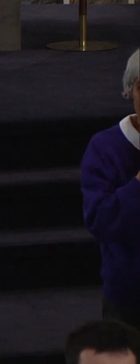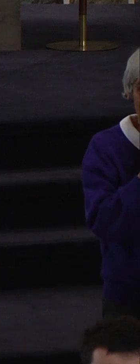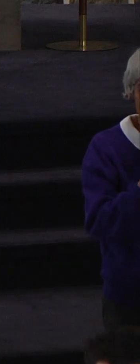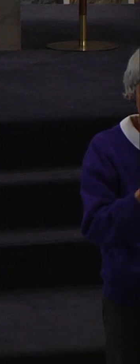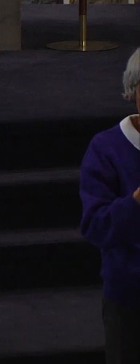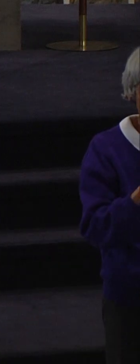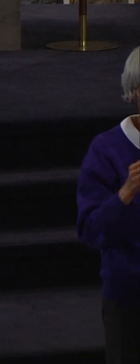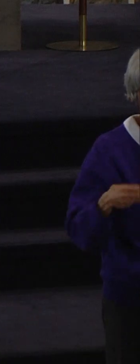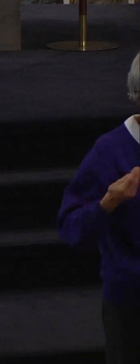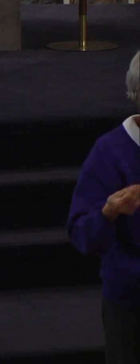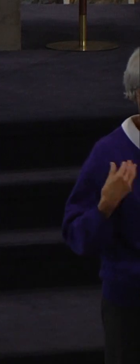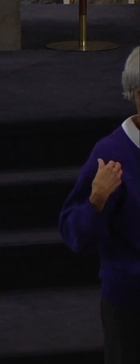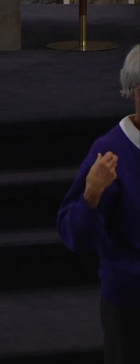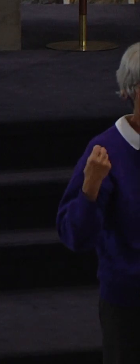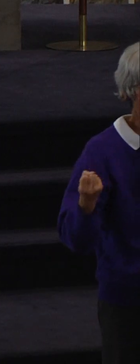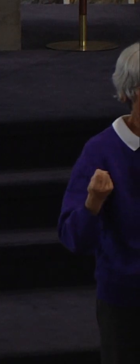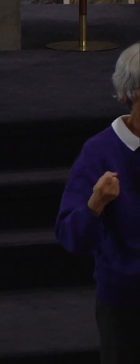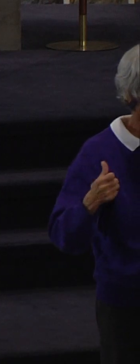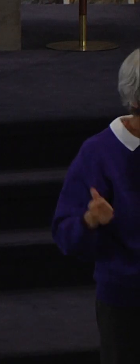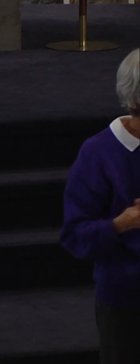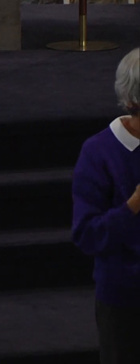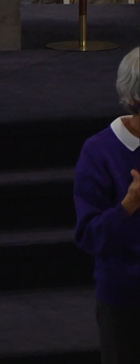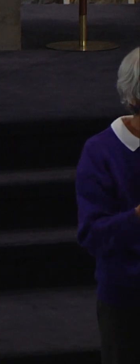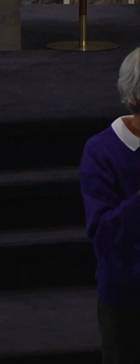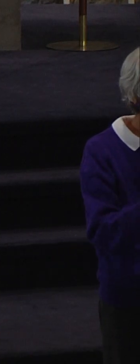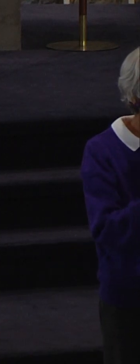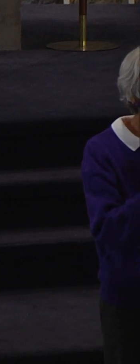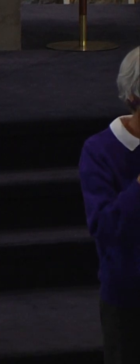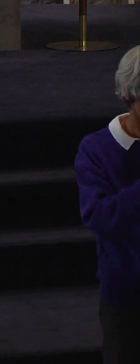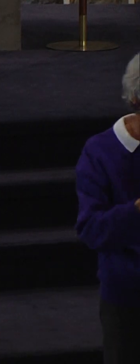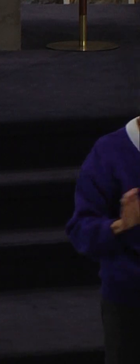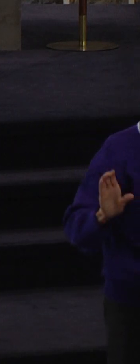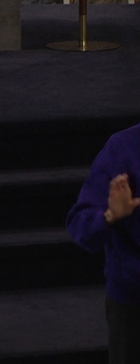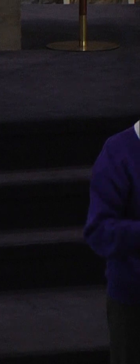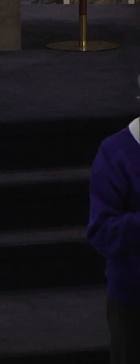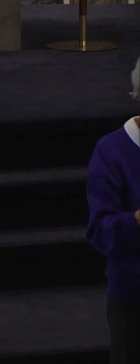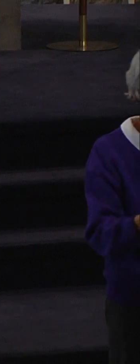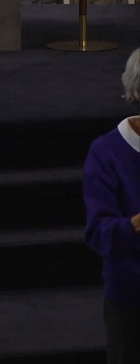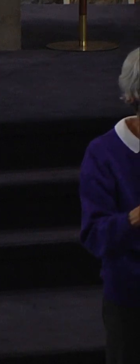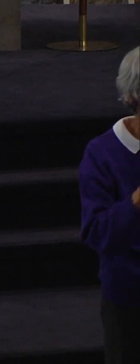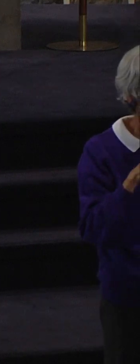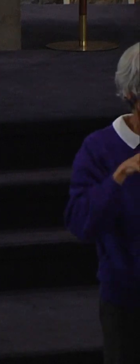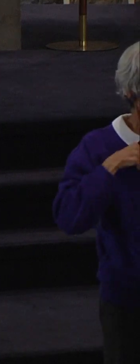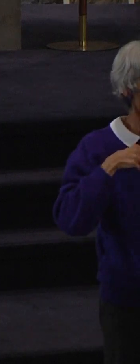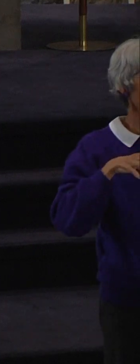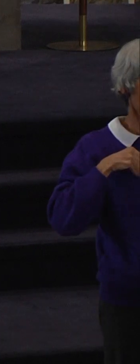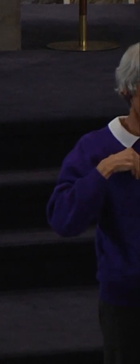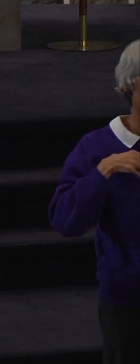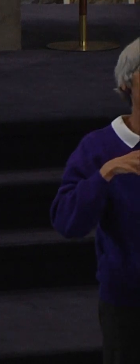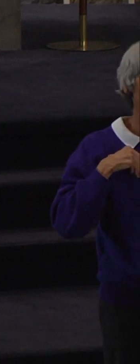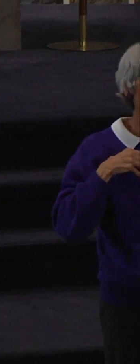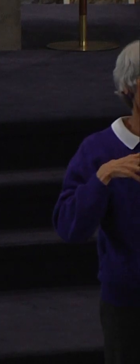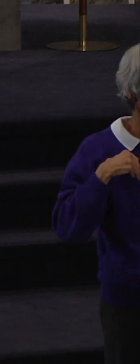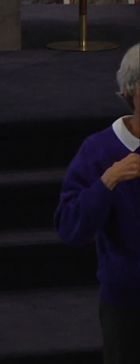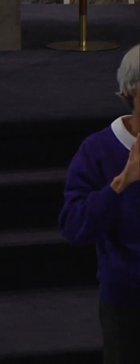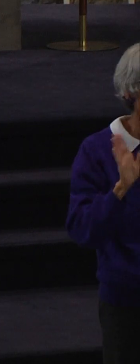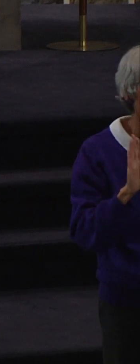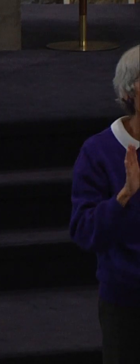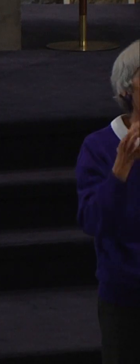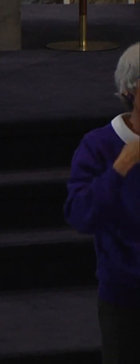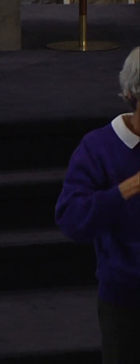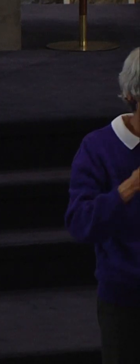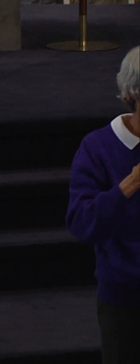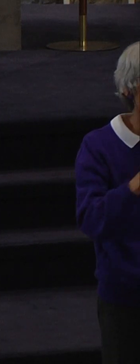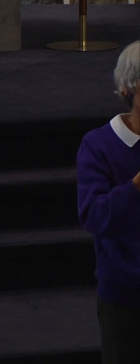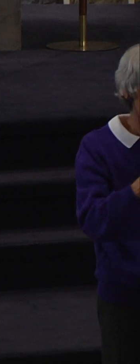is to empower them to follow and to be an active agent, not just the recipient. What a great way for the LWML